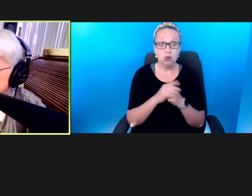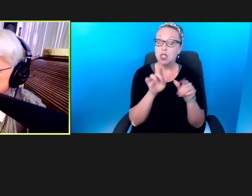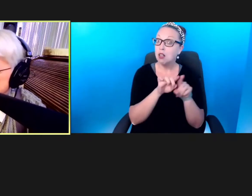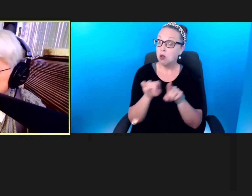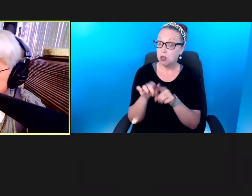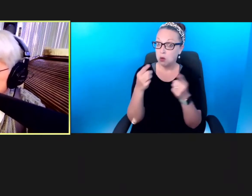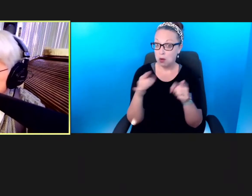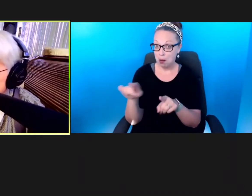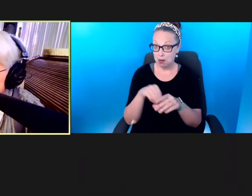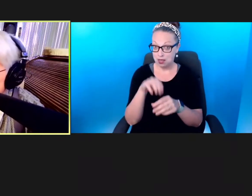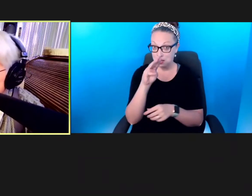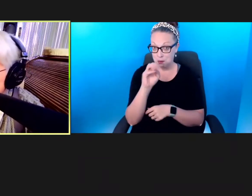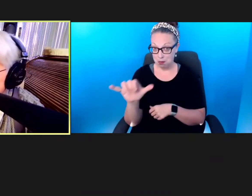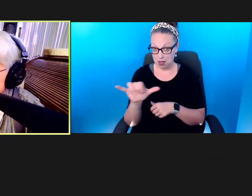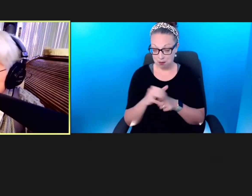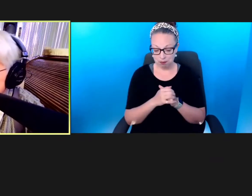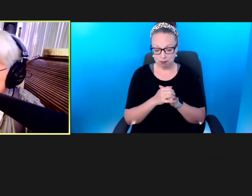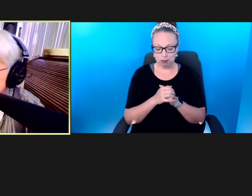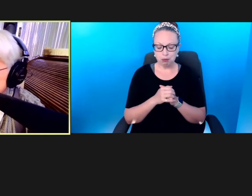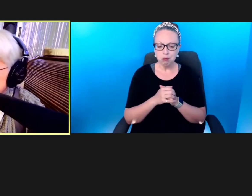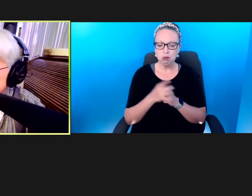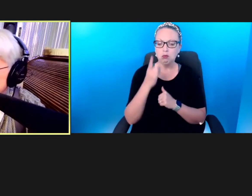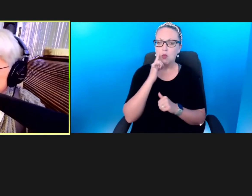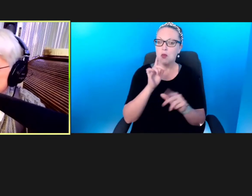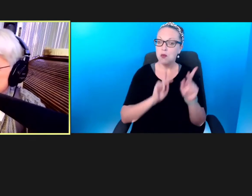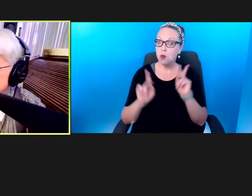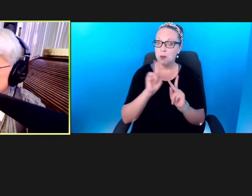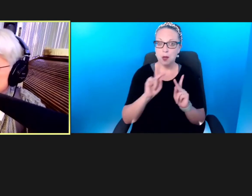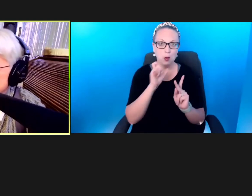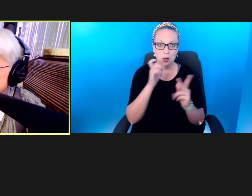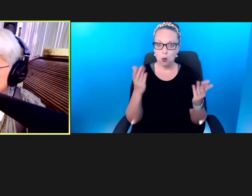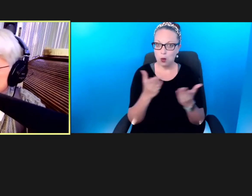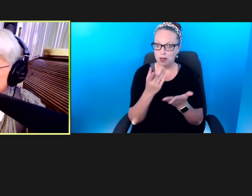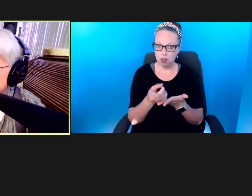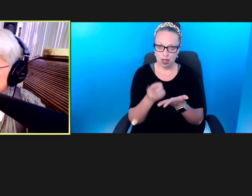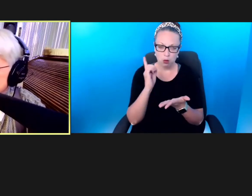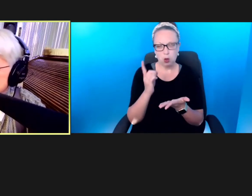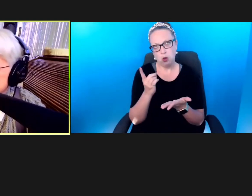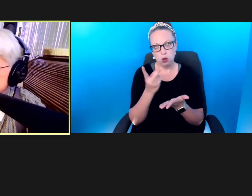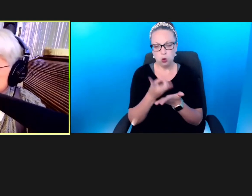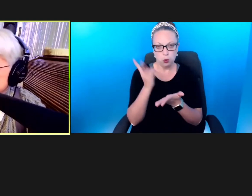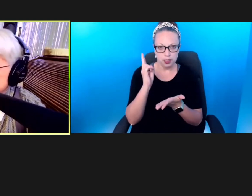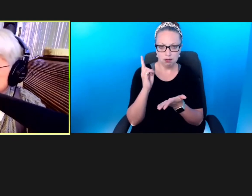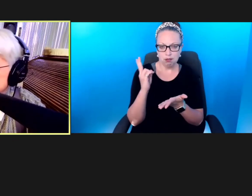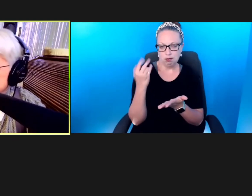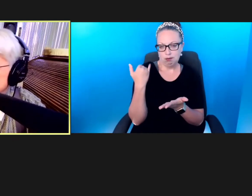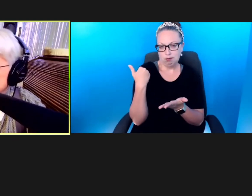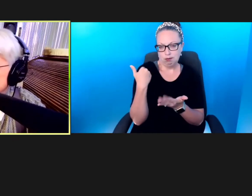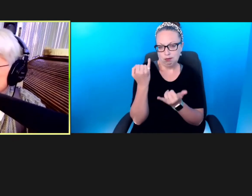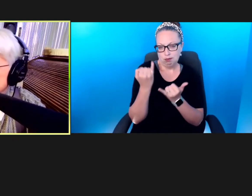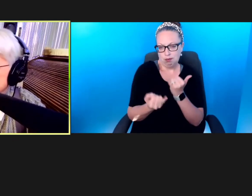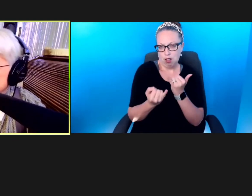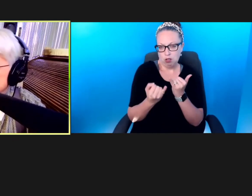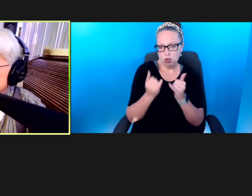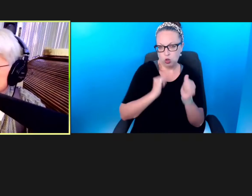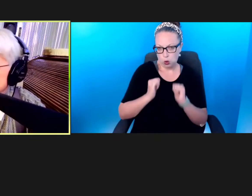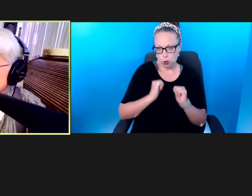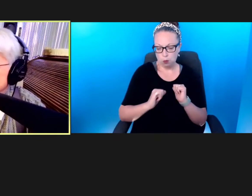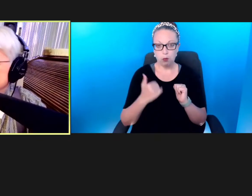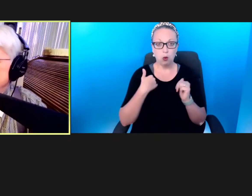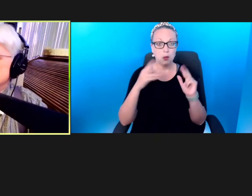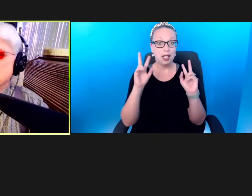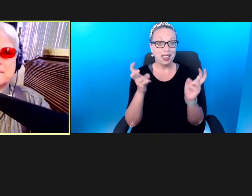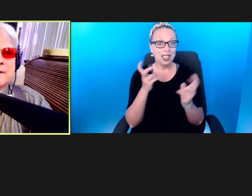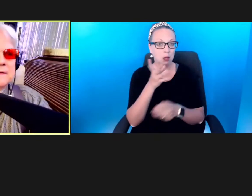Right. So for the people that were not here last show, we did a theme of Mother's